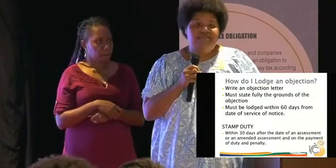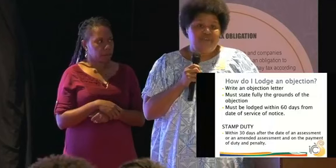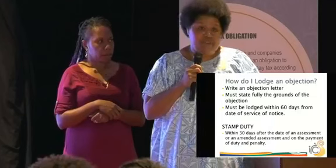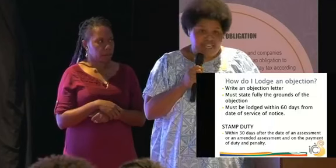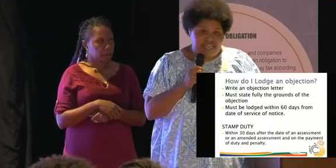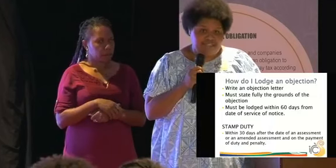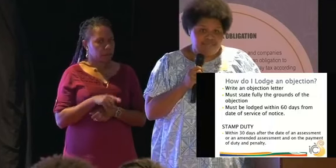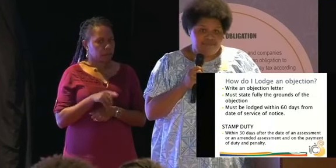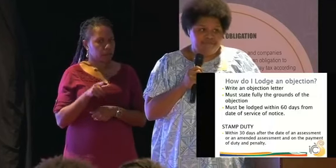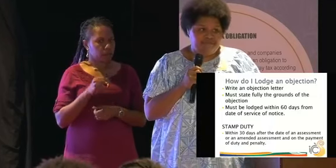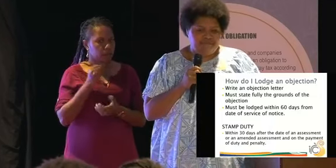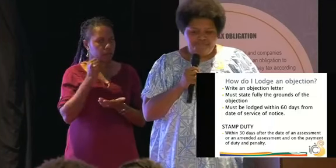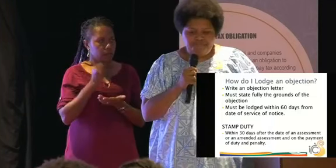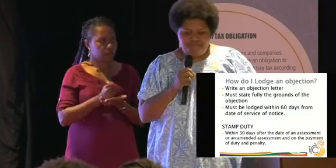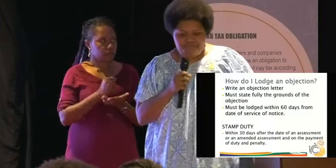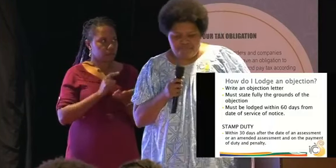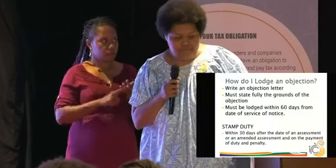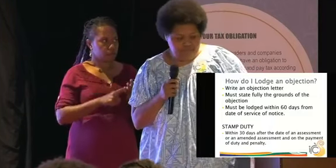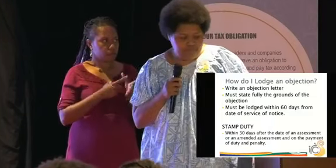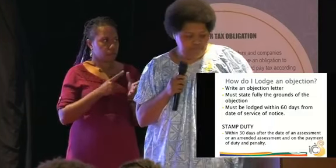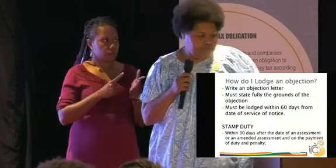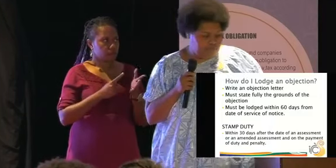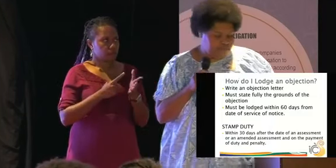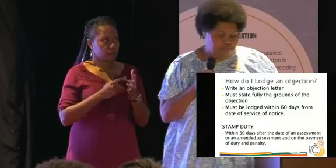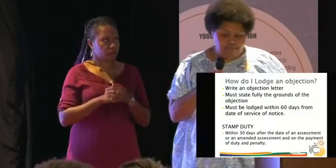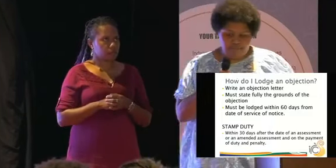only have 30 days.